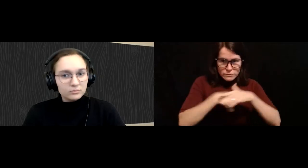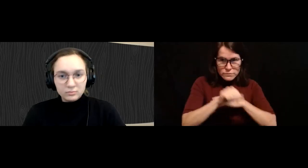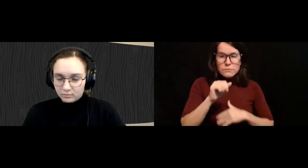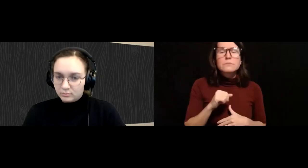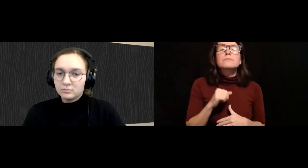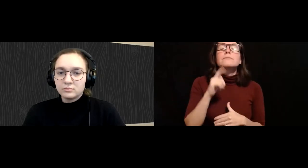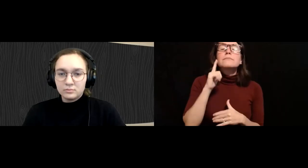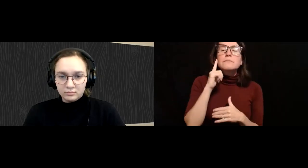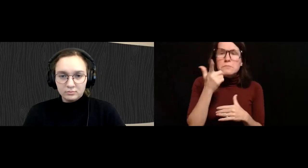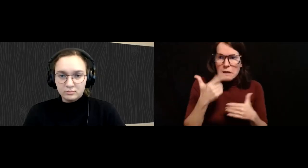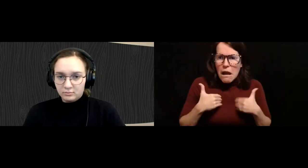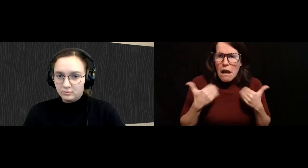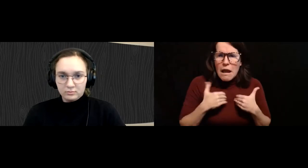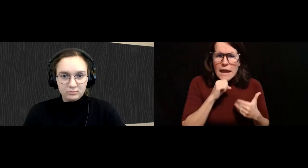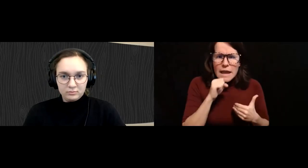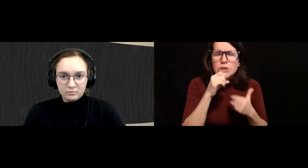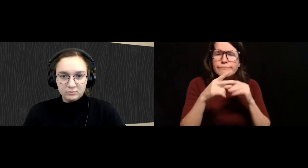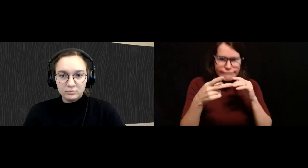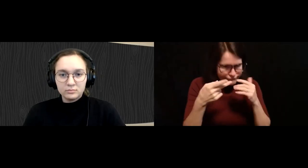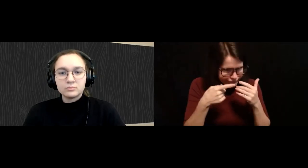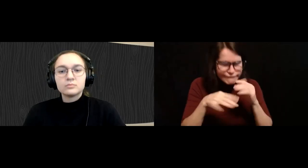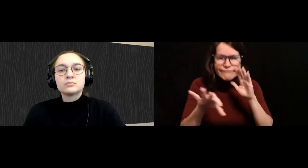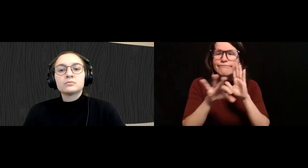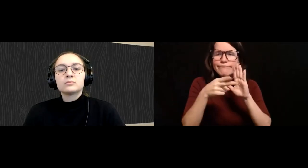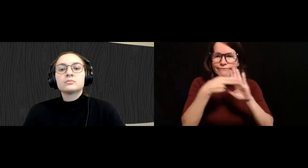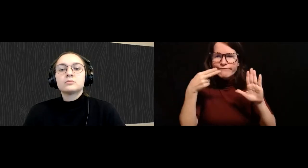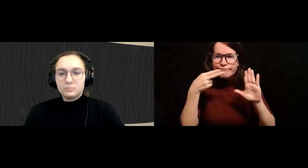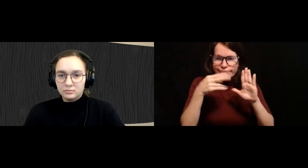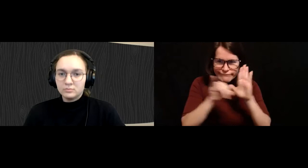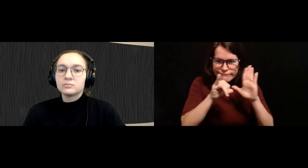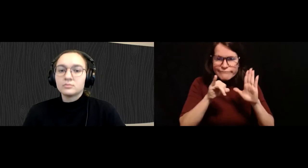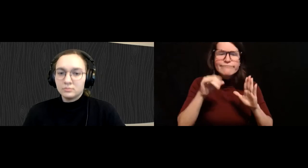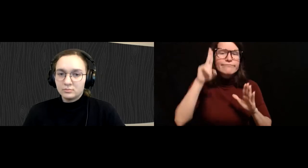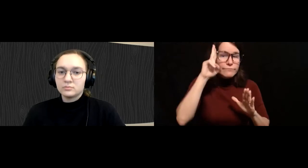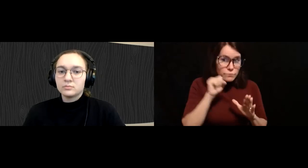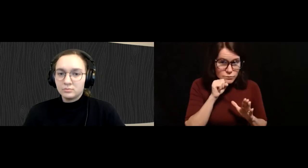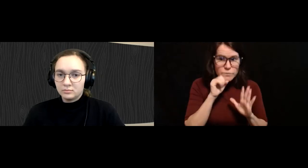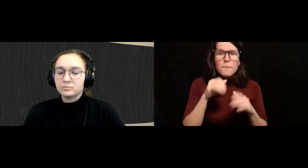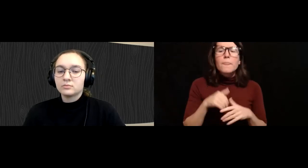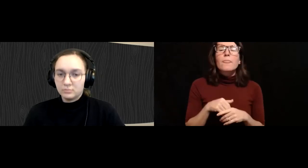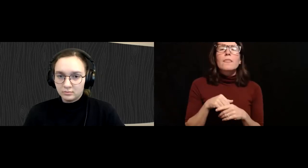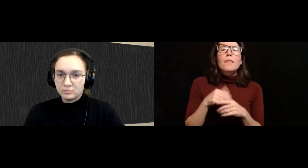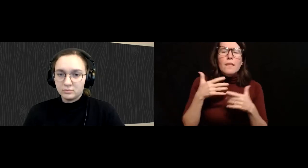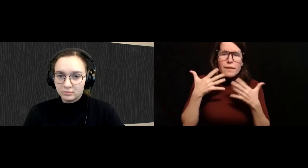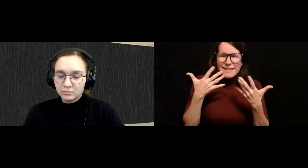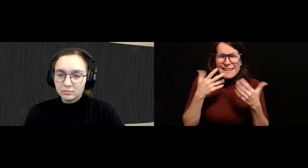and so my hearing was non-existent. And then at a young age, I was diagnosed with Usher syndrome.